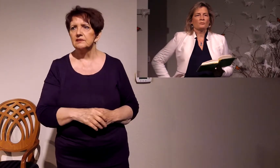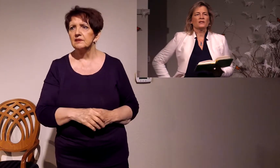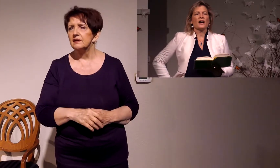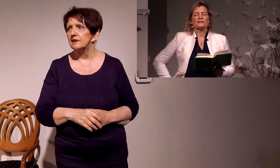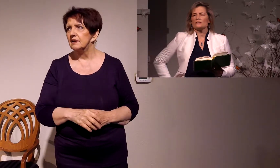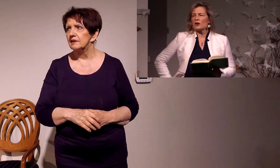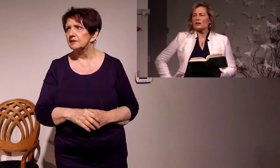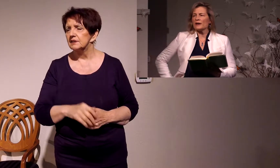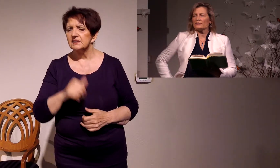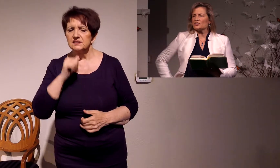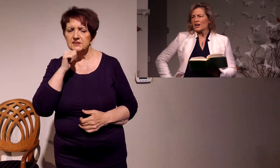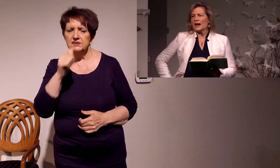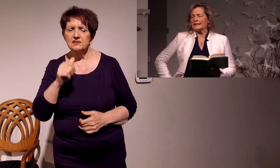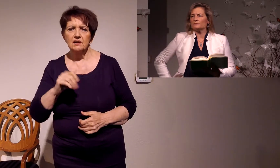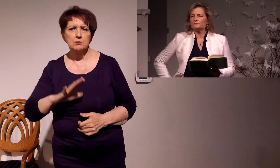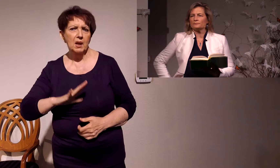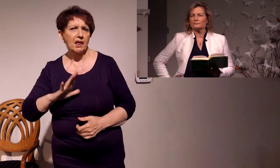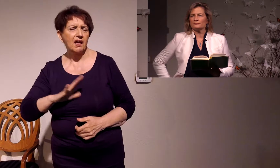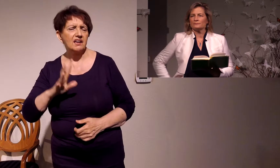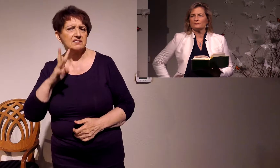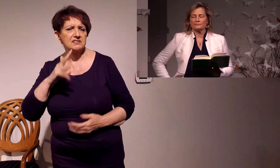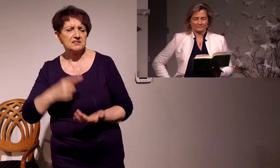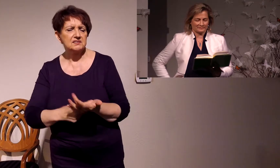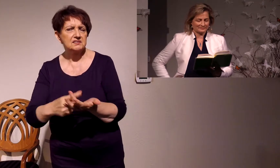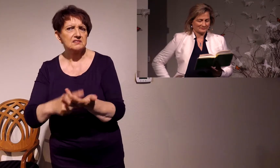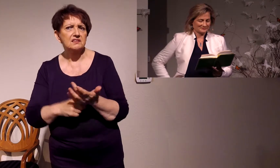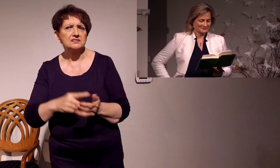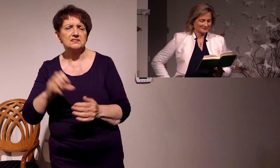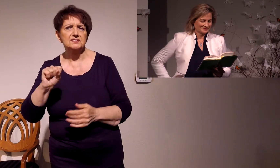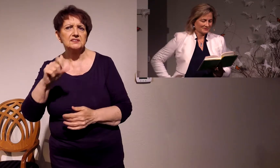It's not polite to talk about the sky.